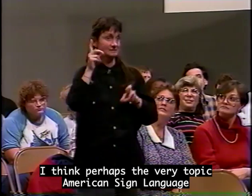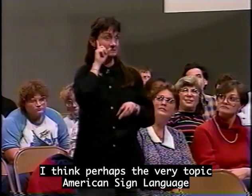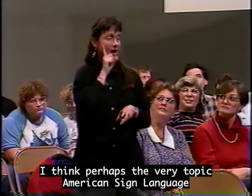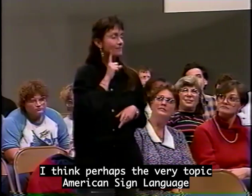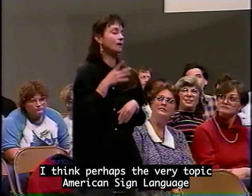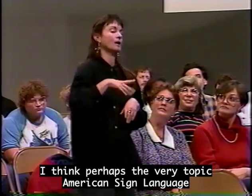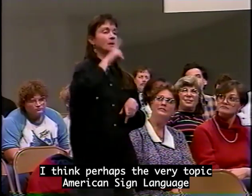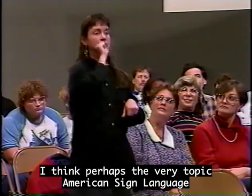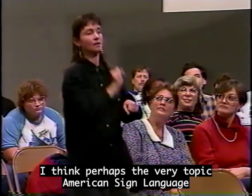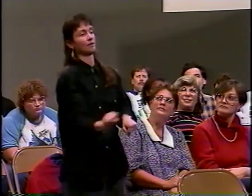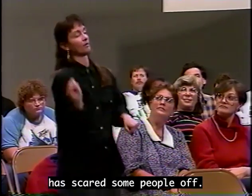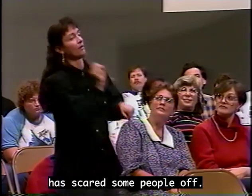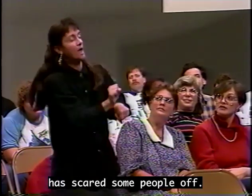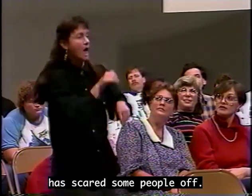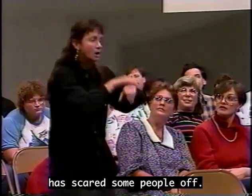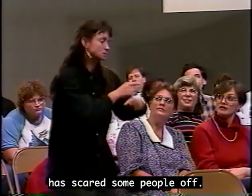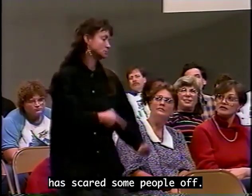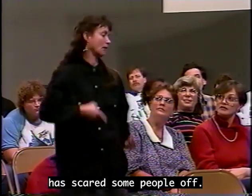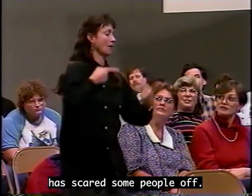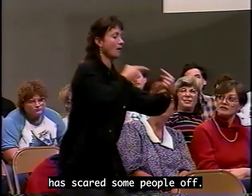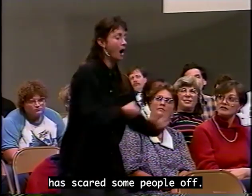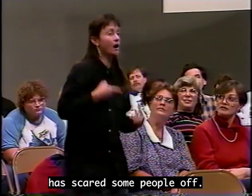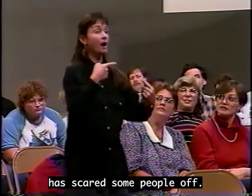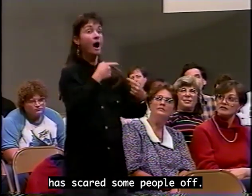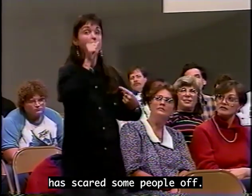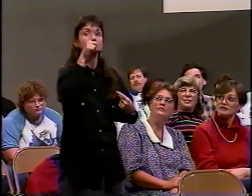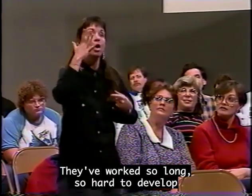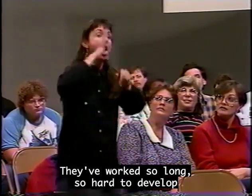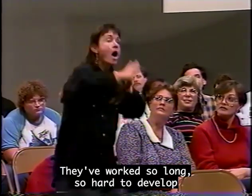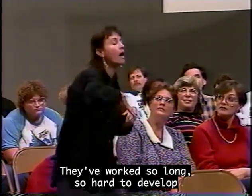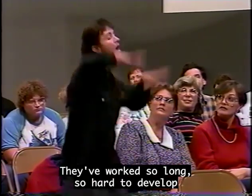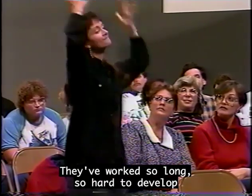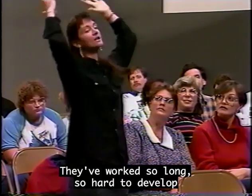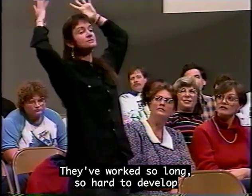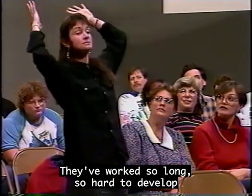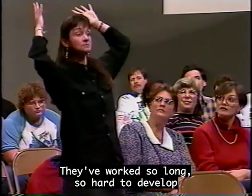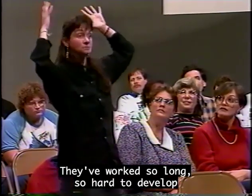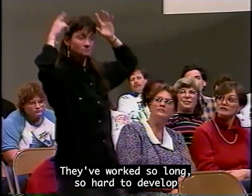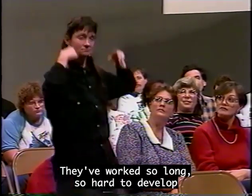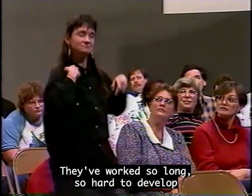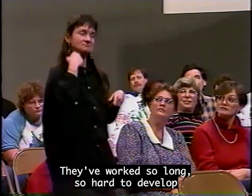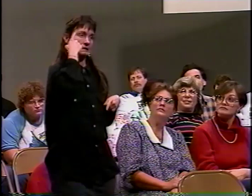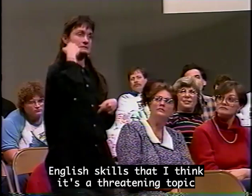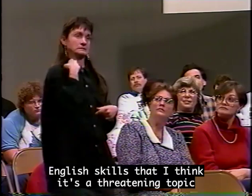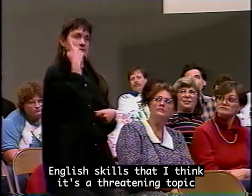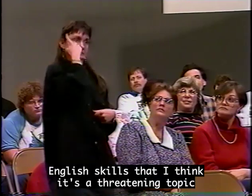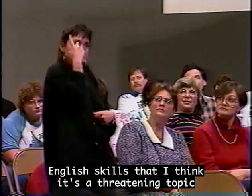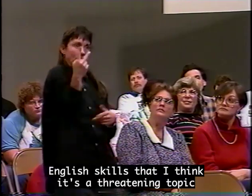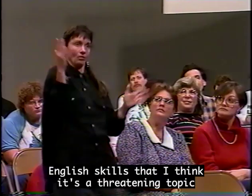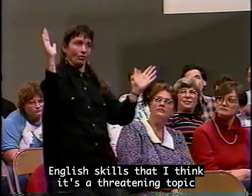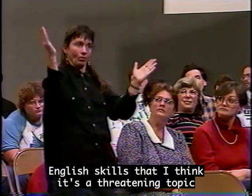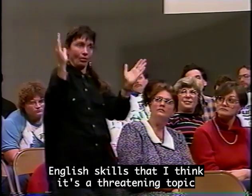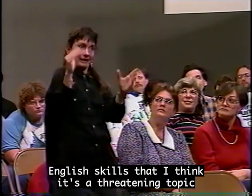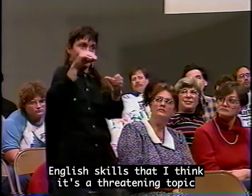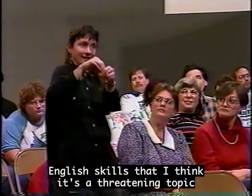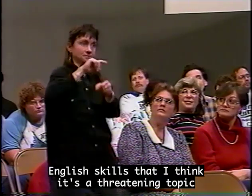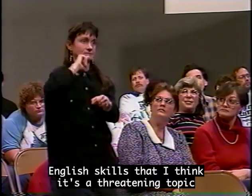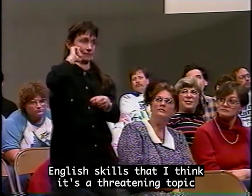very topic, American Sign Language, has scared some people off. They've worked so long, so hard to develop English skills, that I think it's